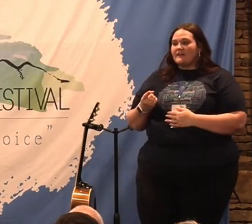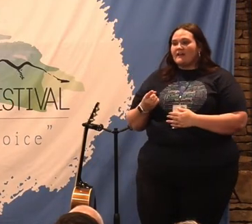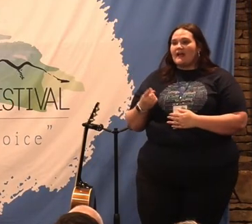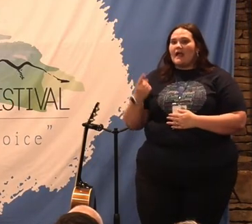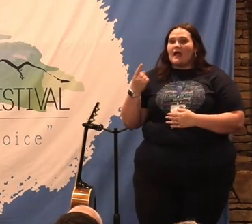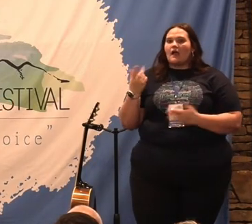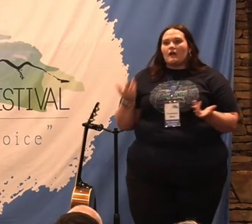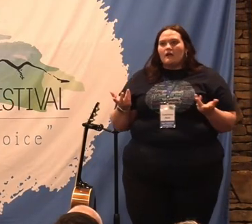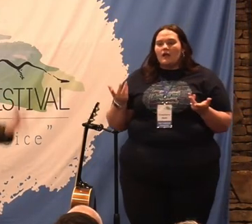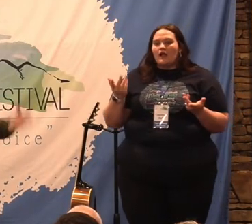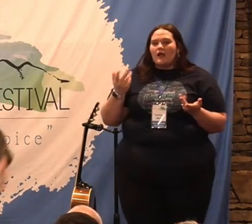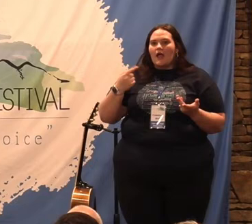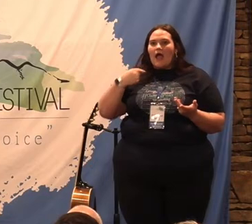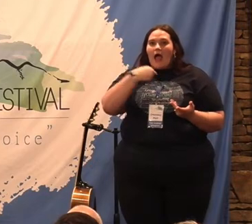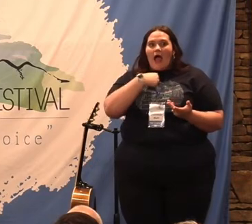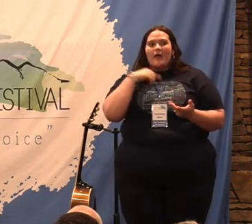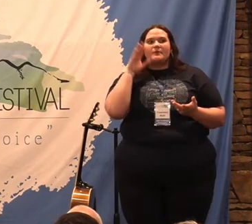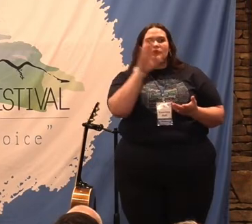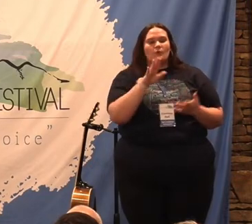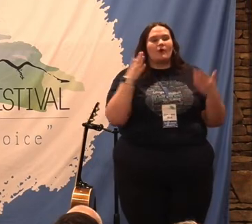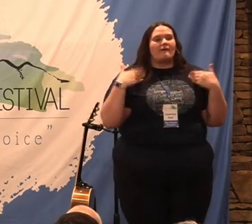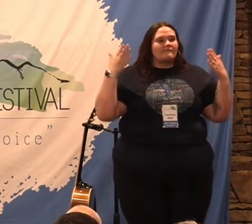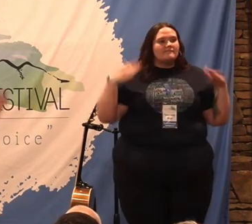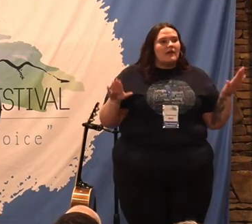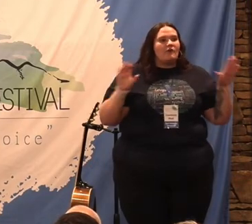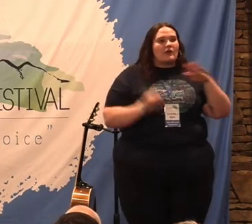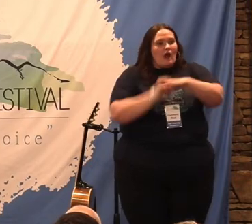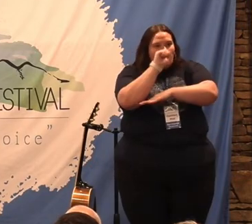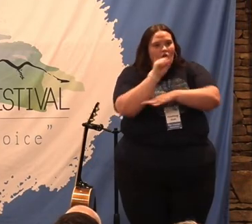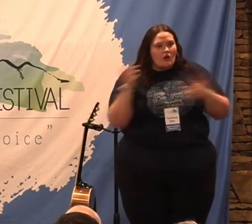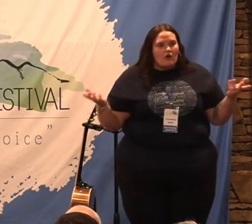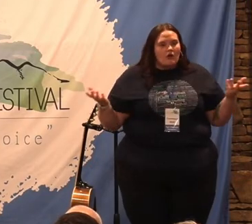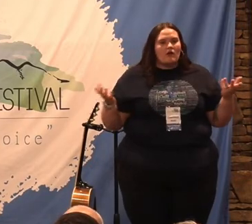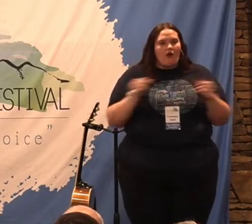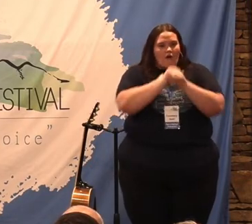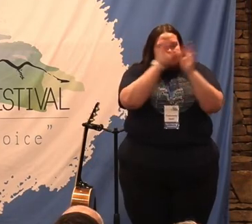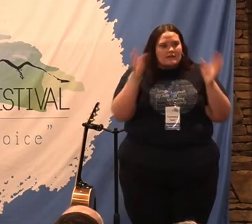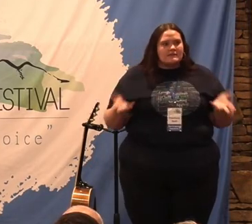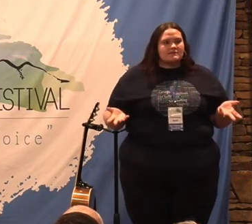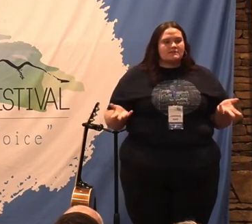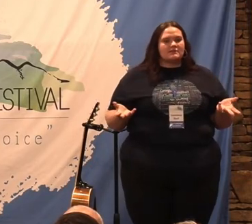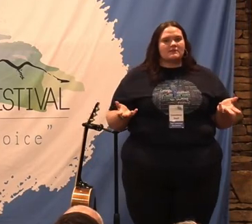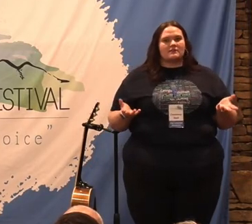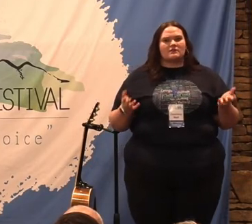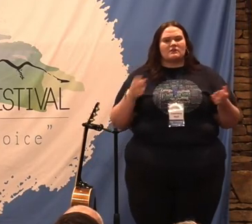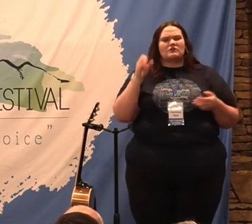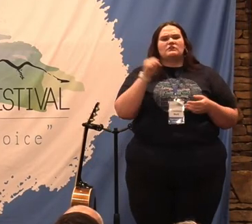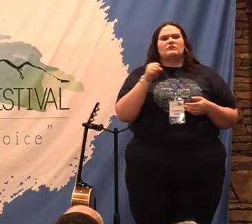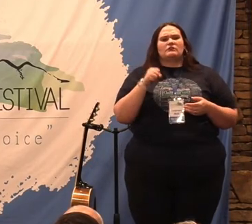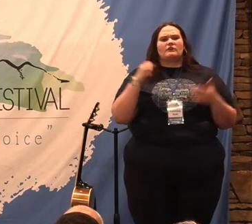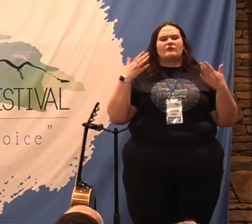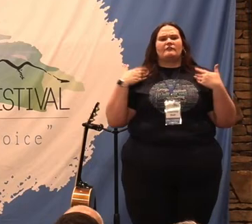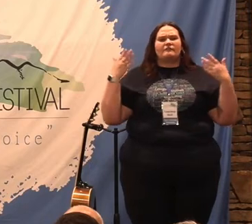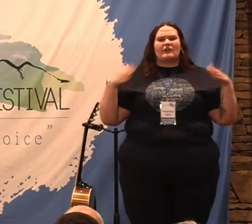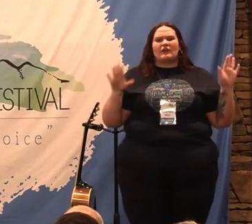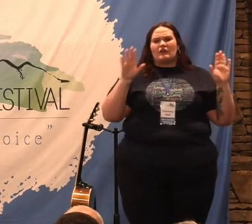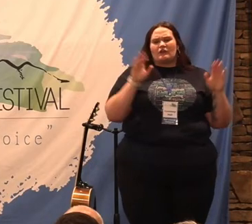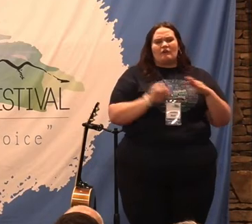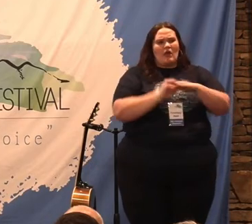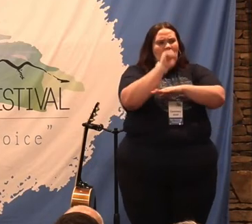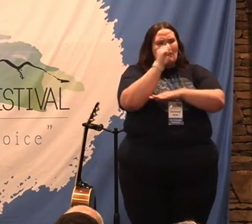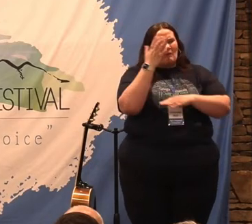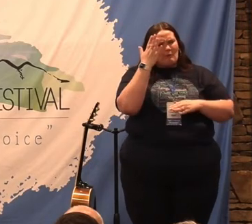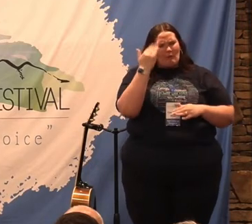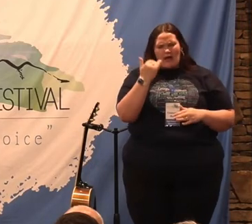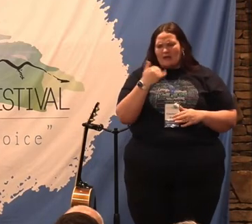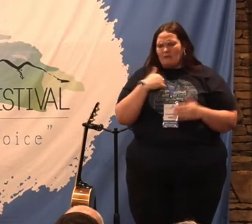for heaven's sake. Isn't that patently obvious? Right, my fairy groundhog. Why do I have a